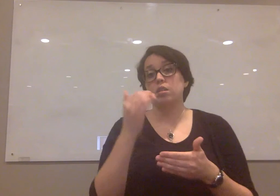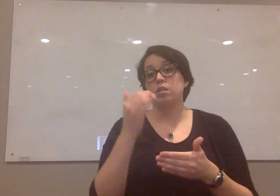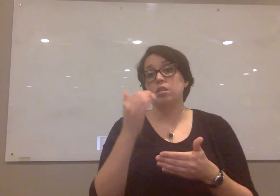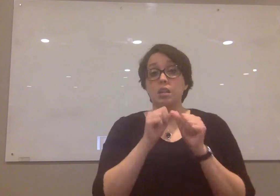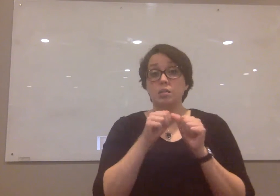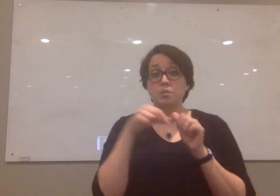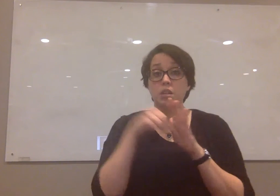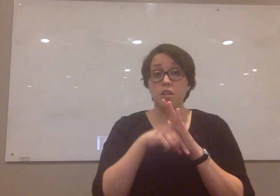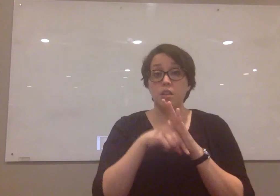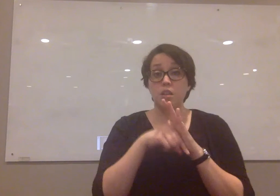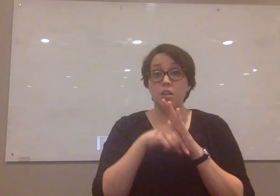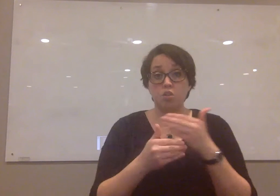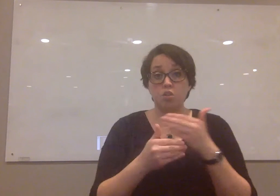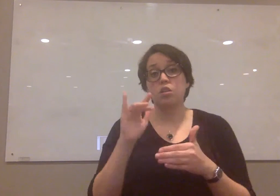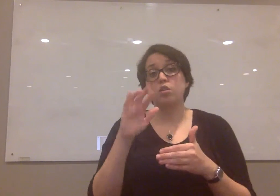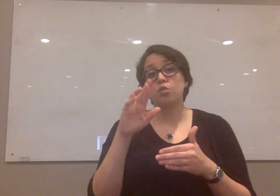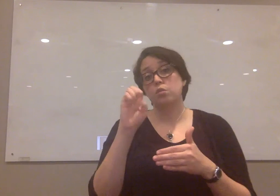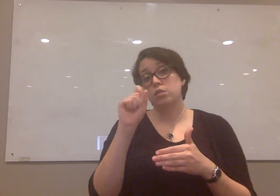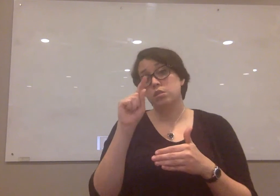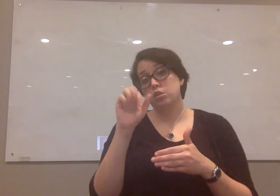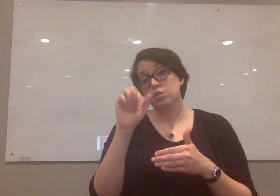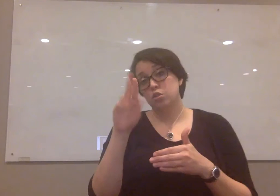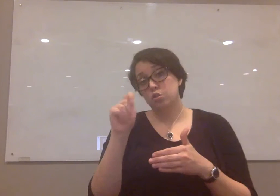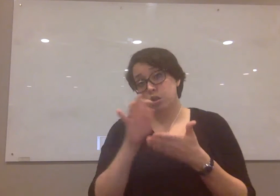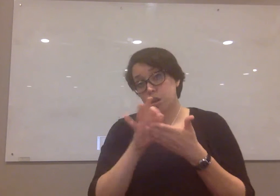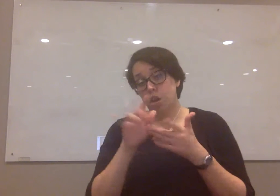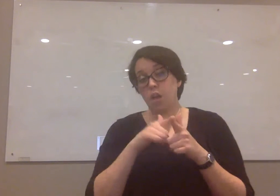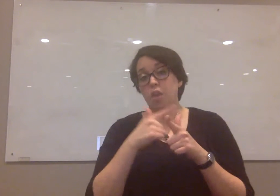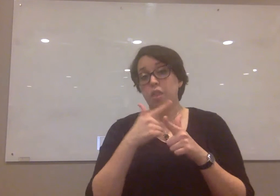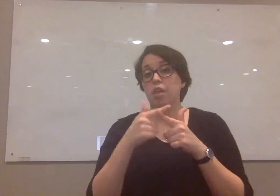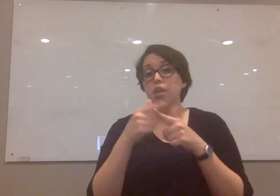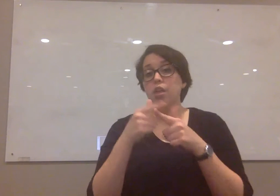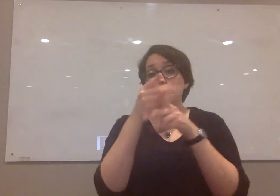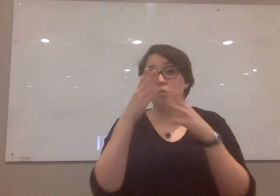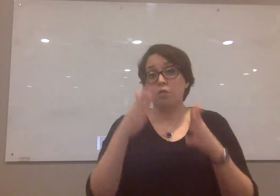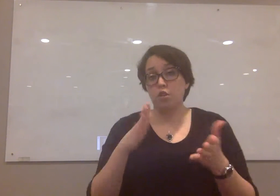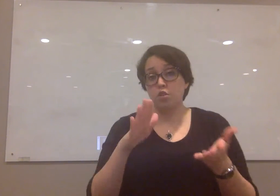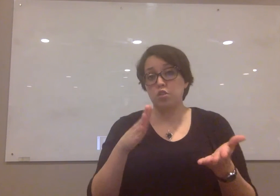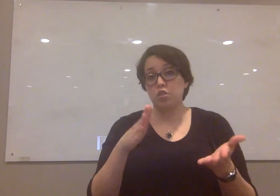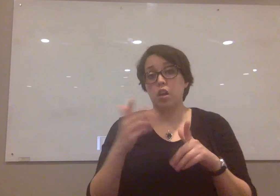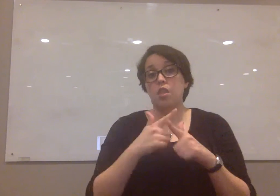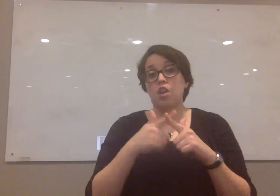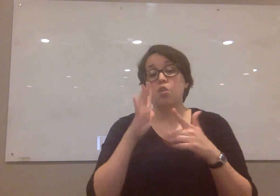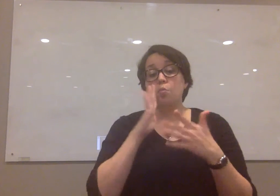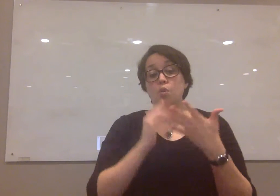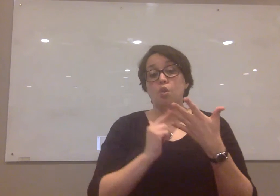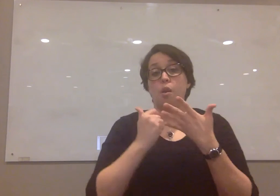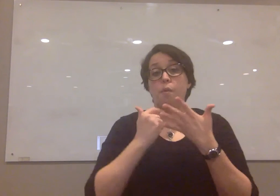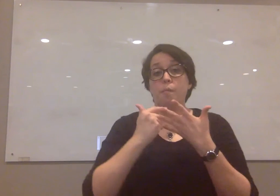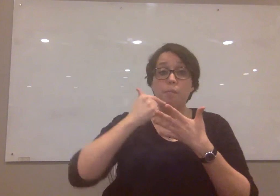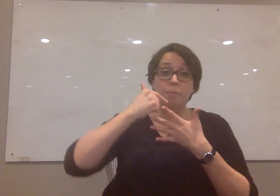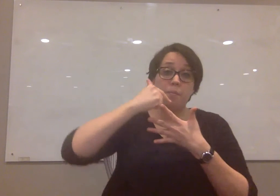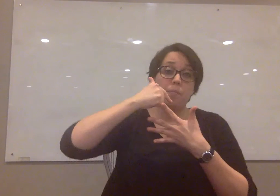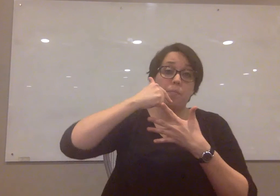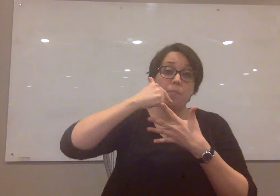the restart count, then the supervisor will die. And hopefully, as you go up the level of supervisors, you'll have more thorough